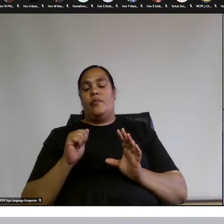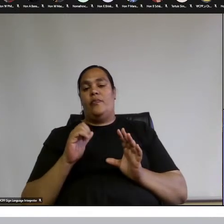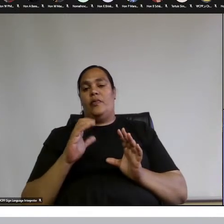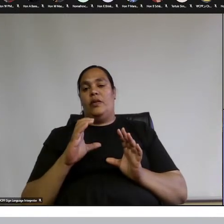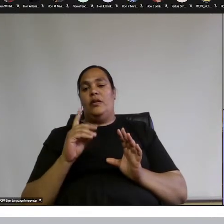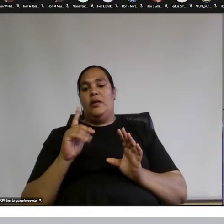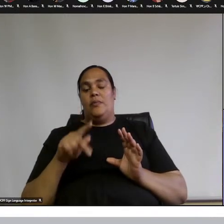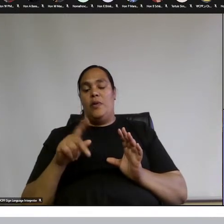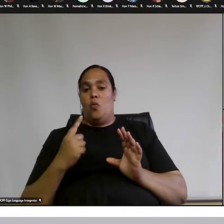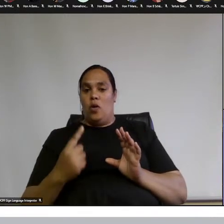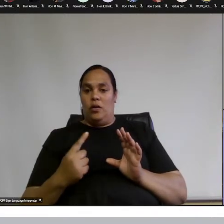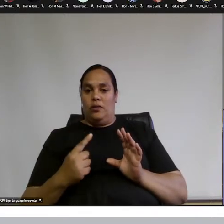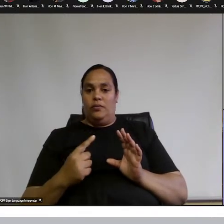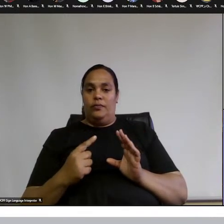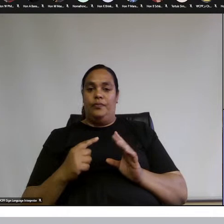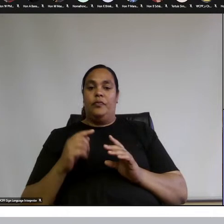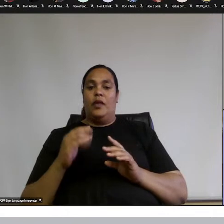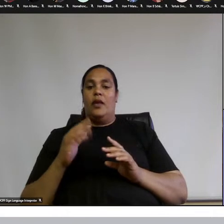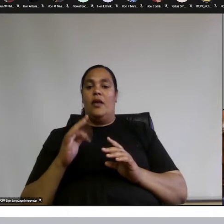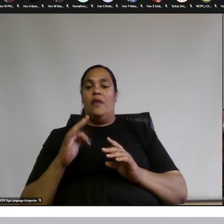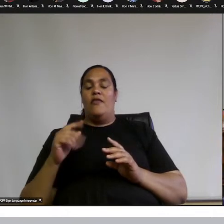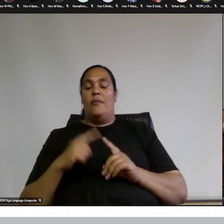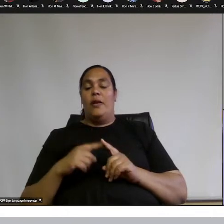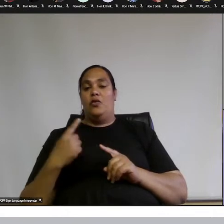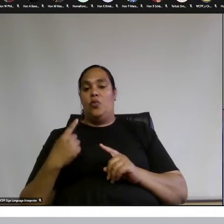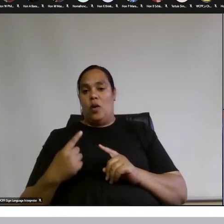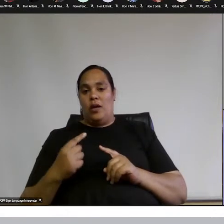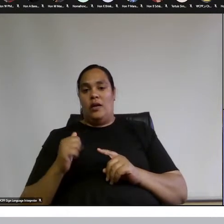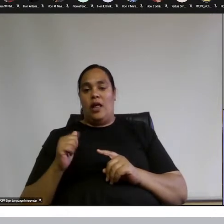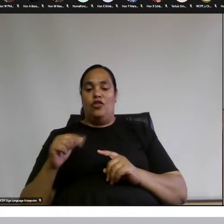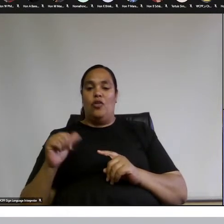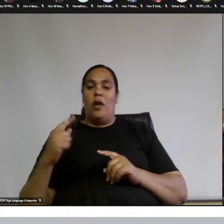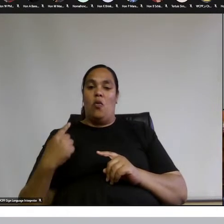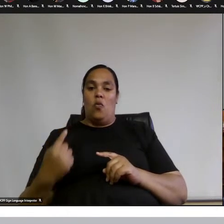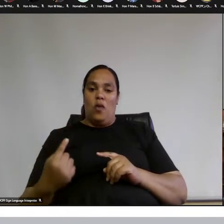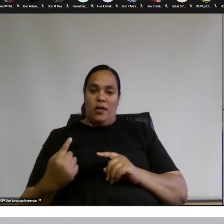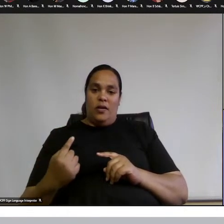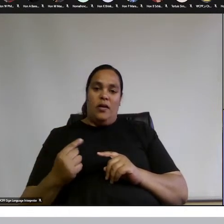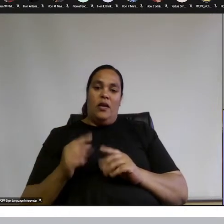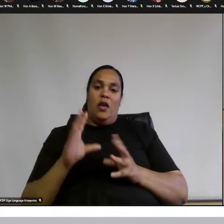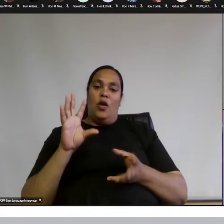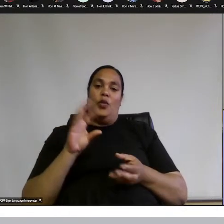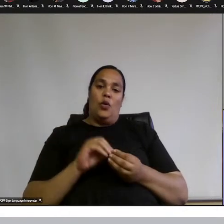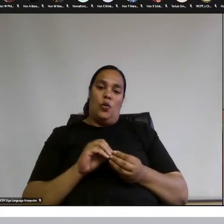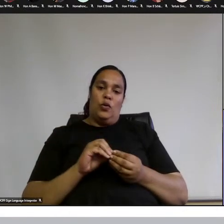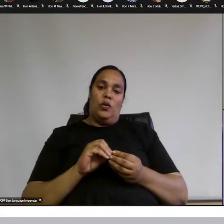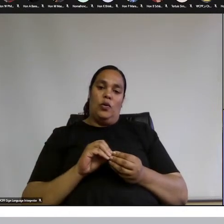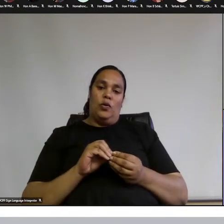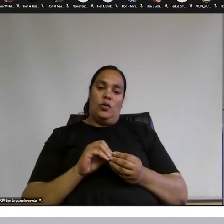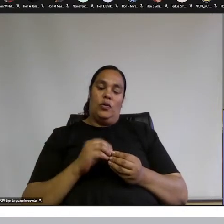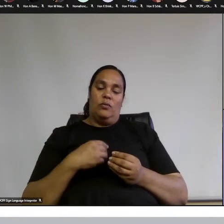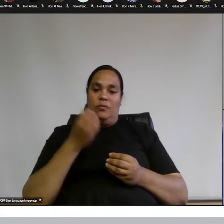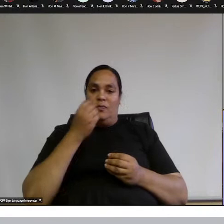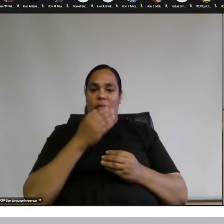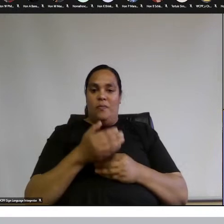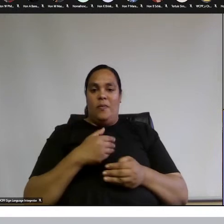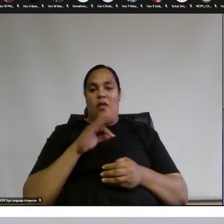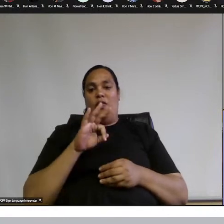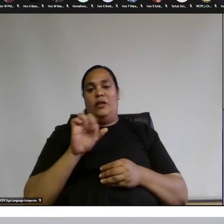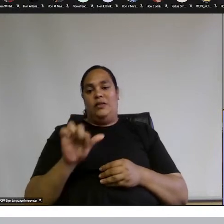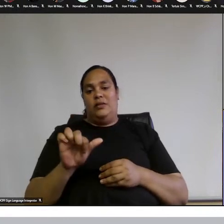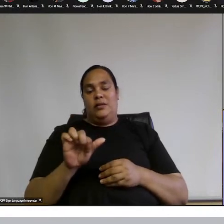ACDP 1, FF plus 1, Al Jama 1. Total, as I indicated, is